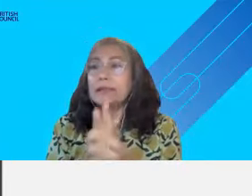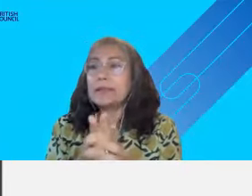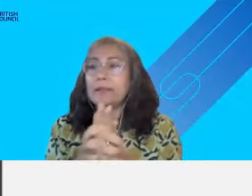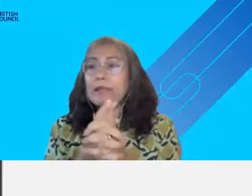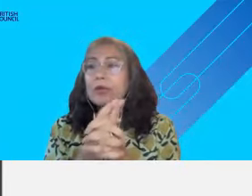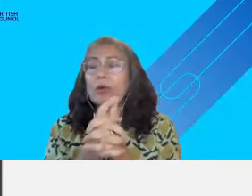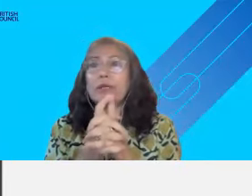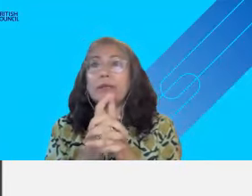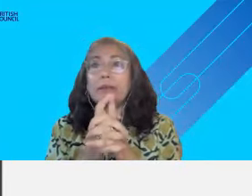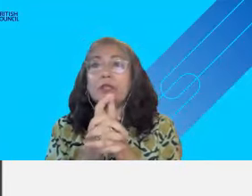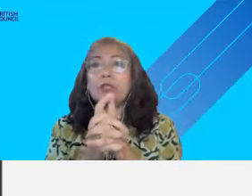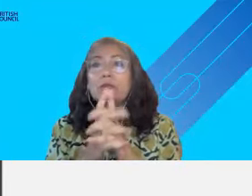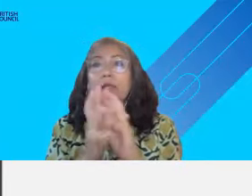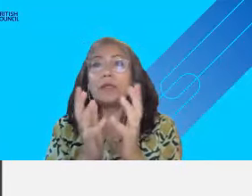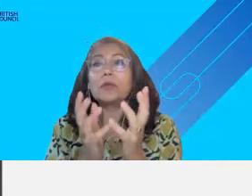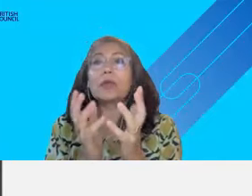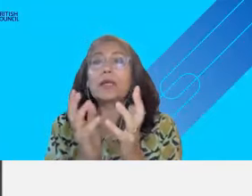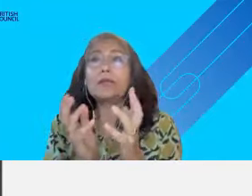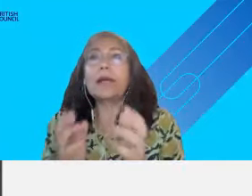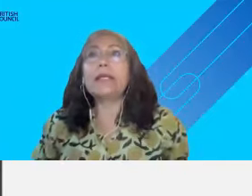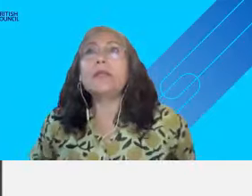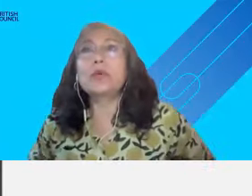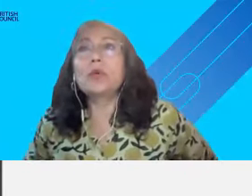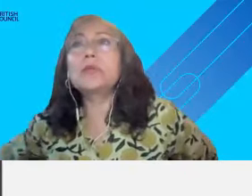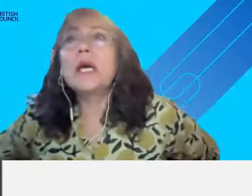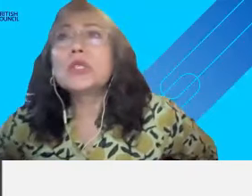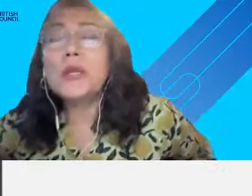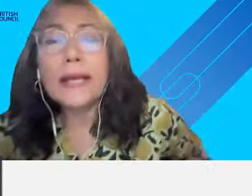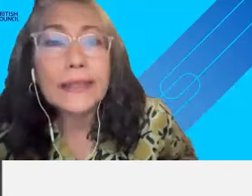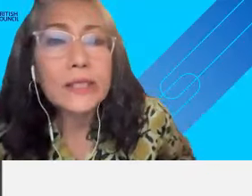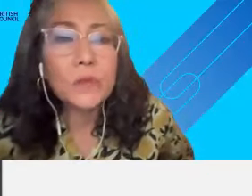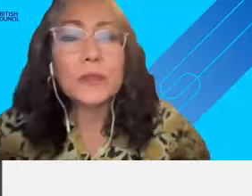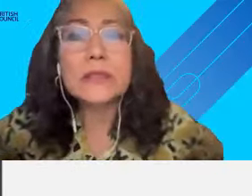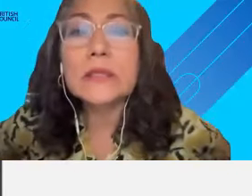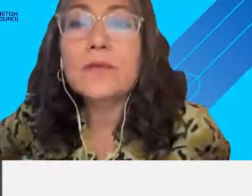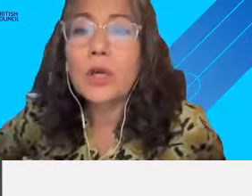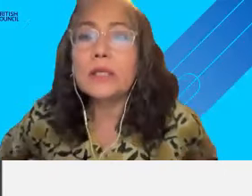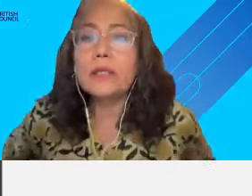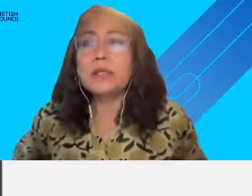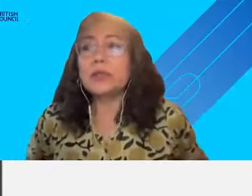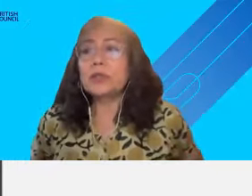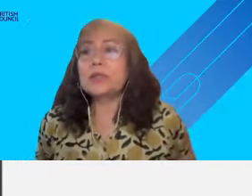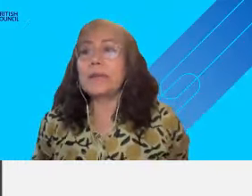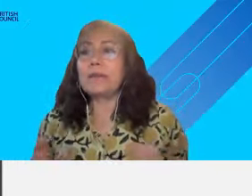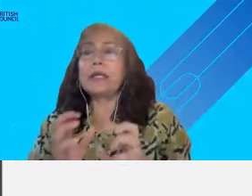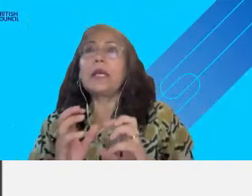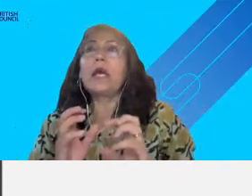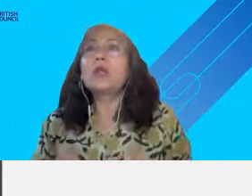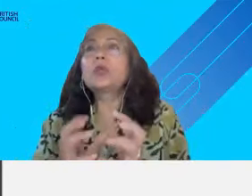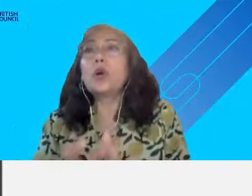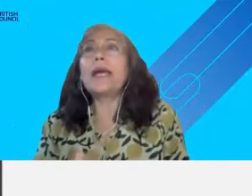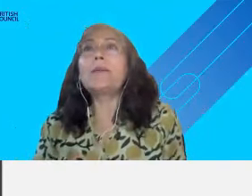roles. I think somebody had already mentioned we need to look at defining roles. So let each person volunteer to do